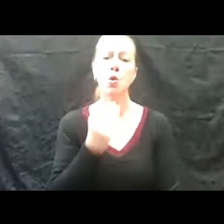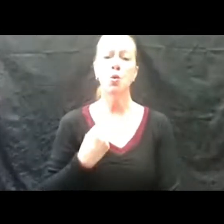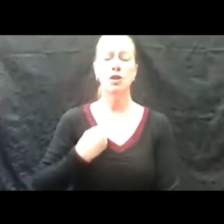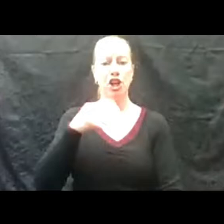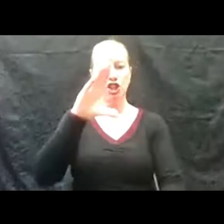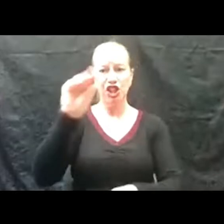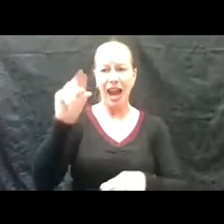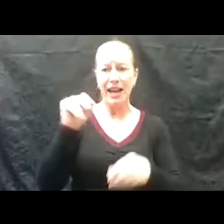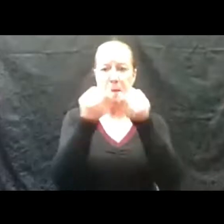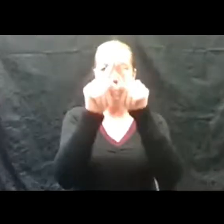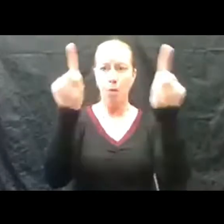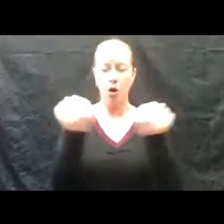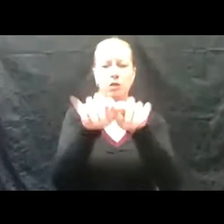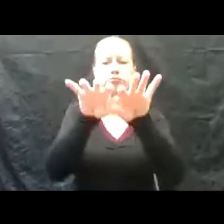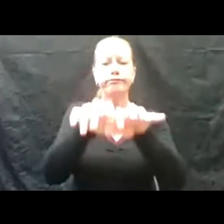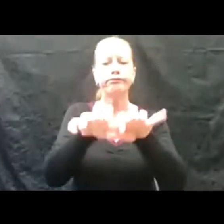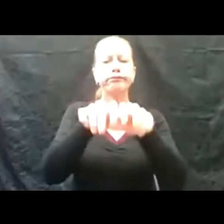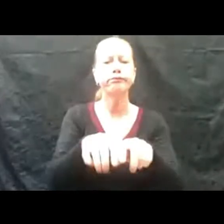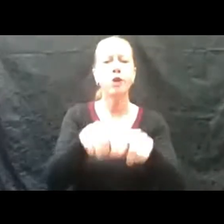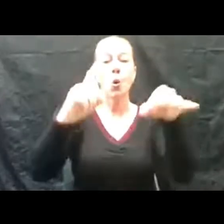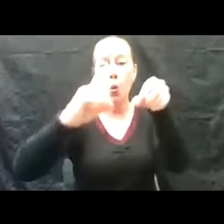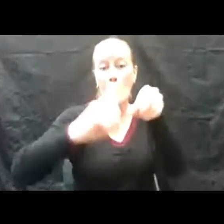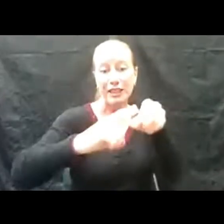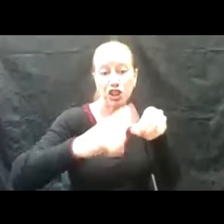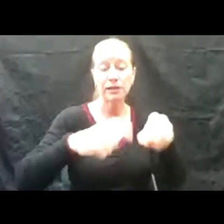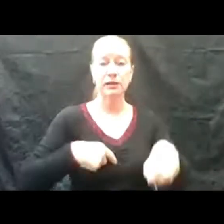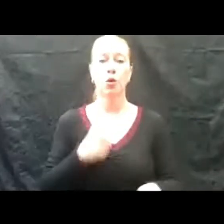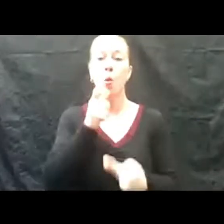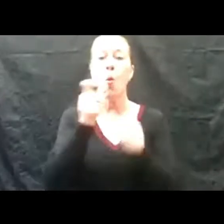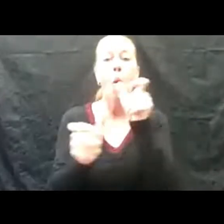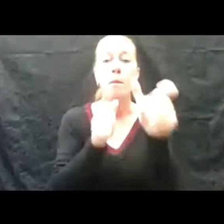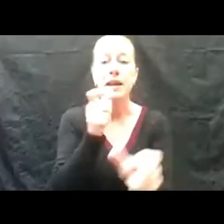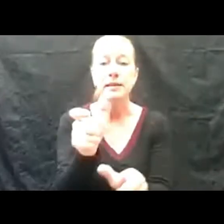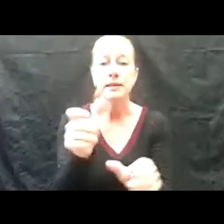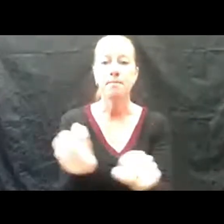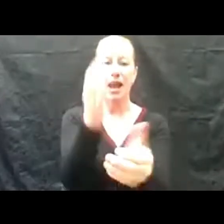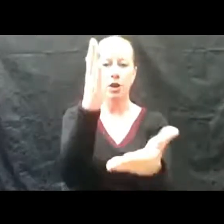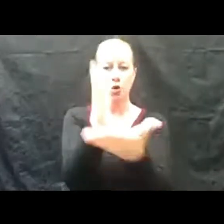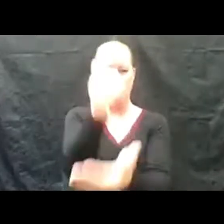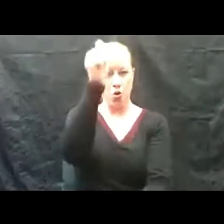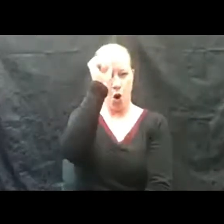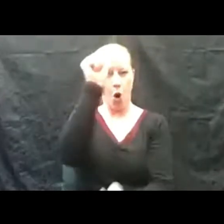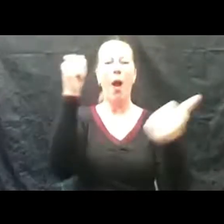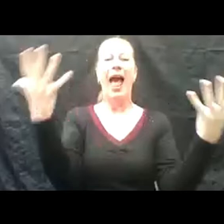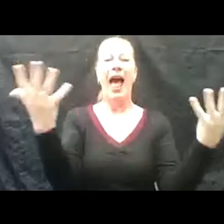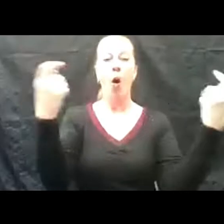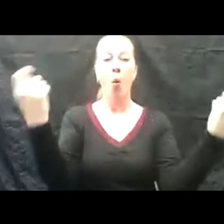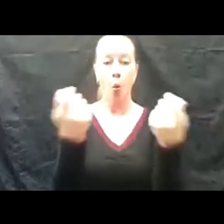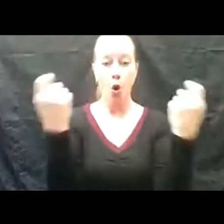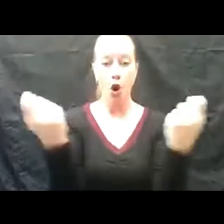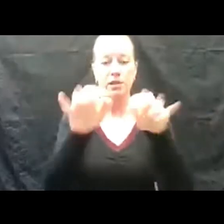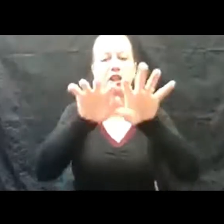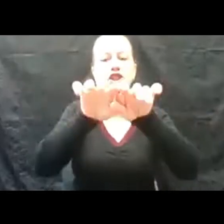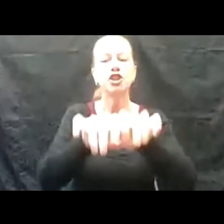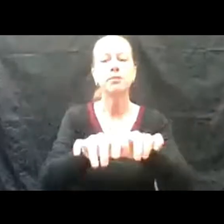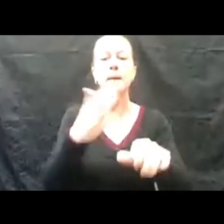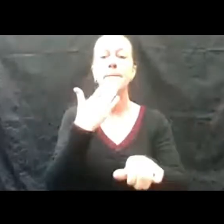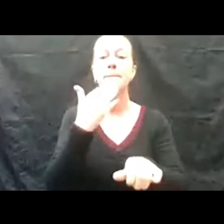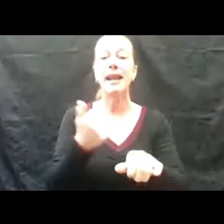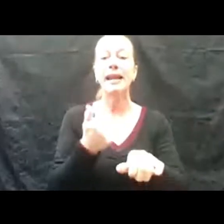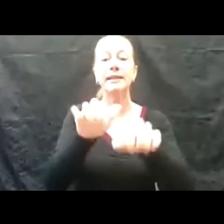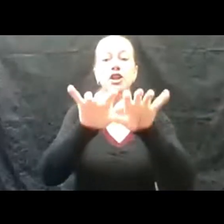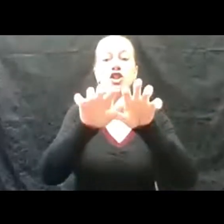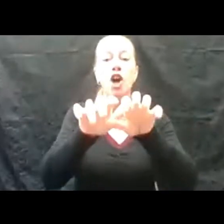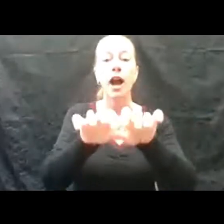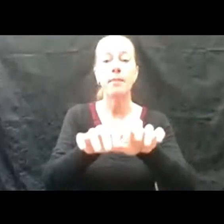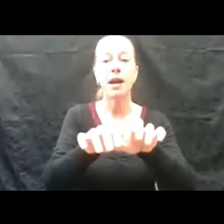your questions, make your comments. Let's make sure you know how to use the chat function. Please, can you put in the chat, where